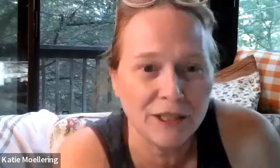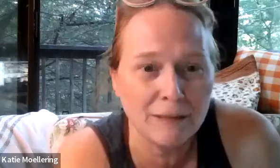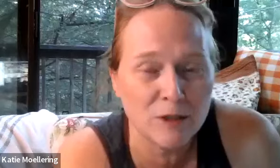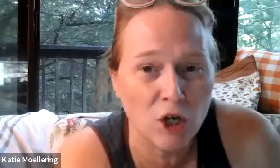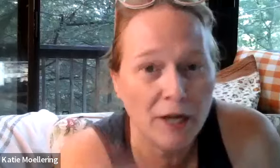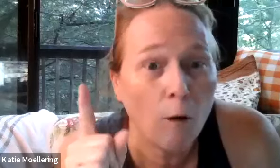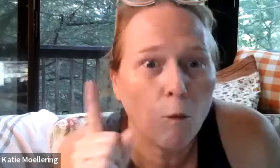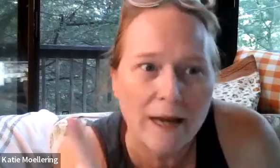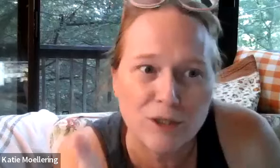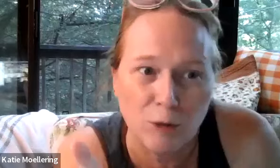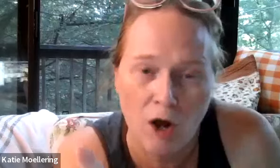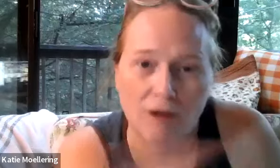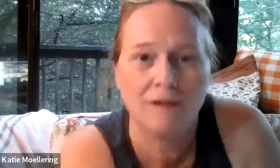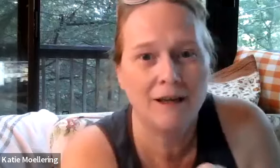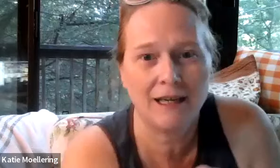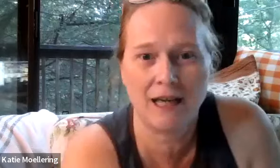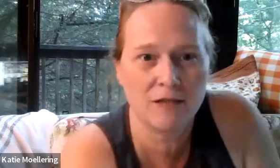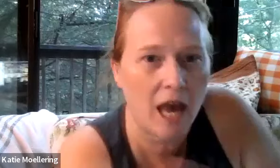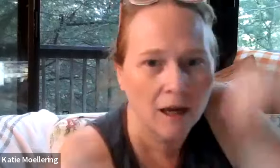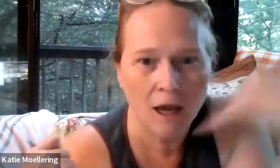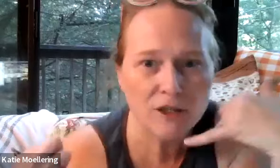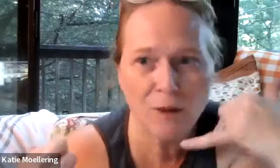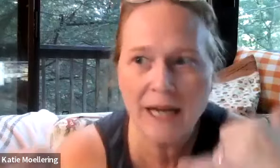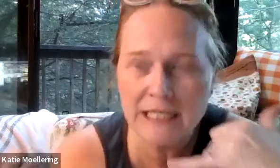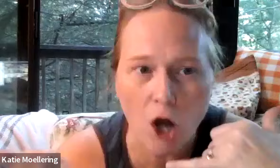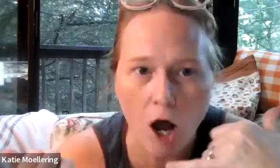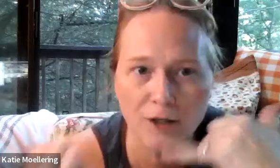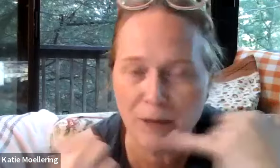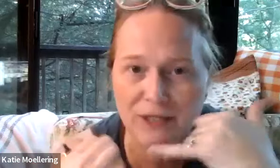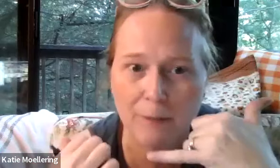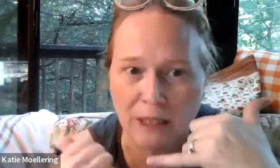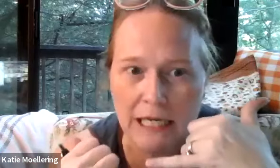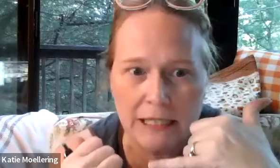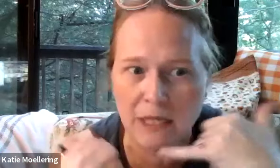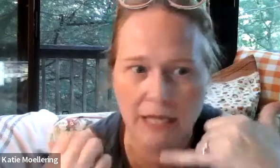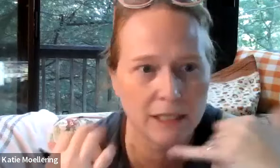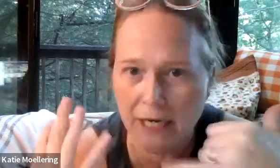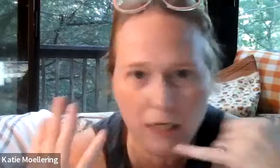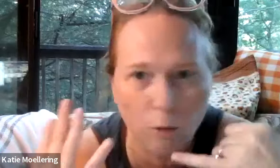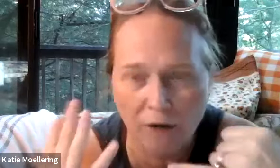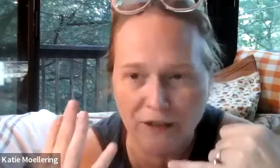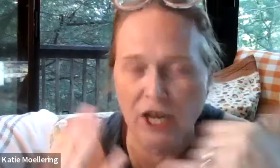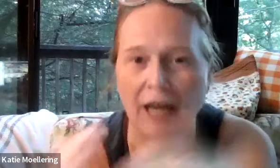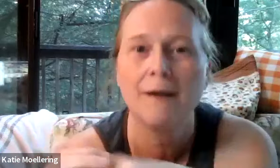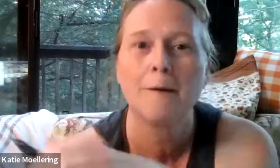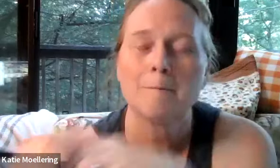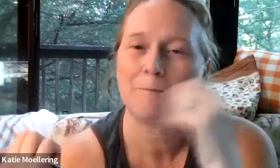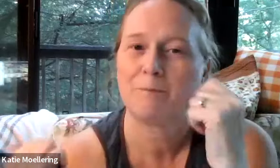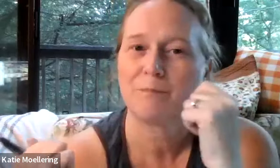Gillian was gone way too long. And I was like, do I need to call the Pell City police and be like, somebody go do a welfare check?